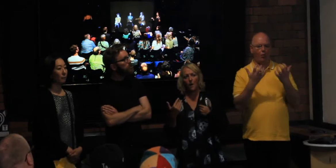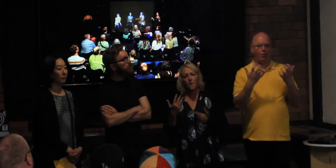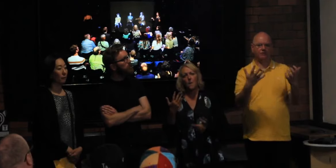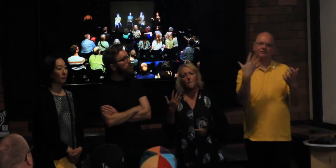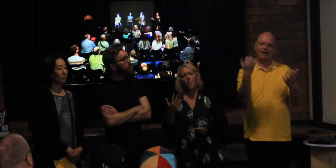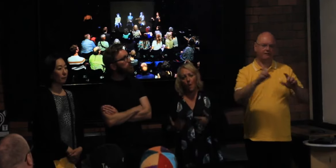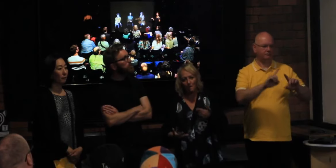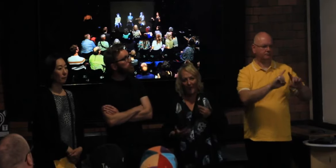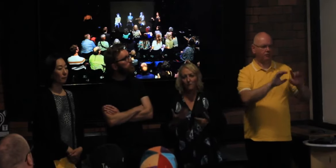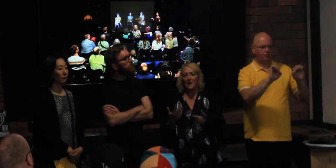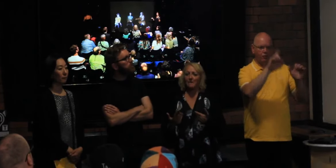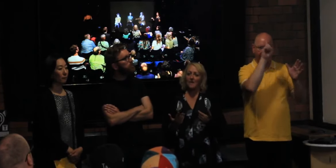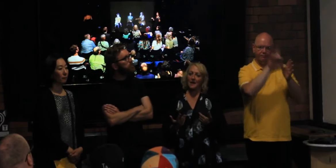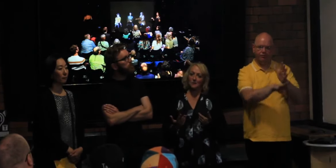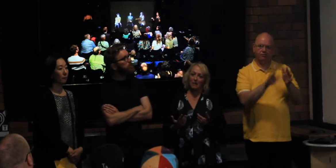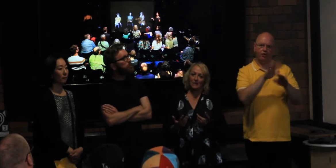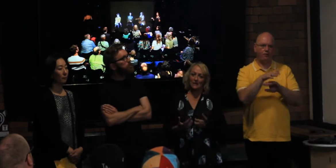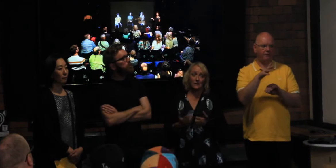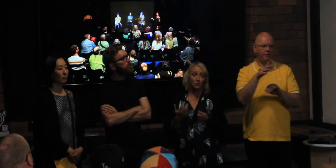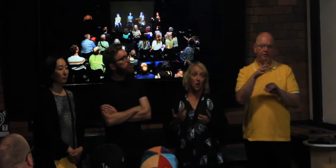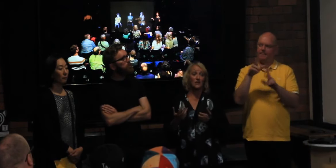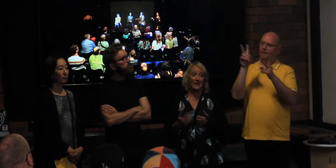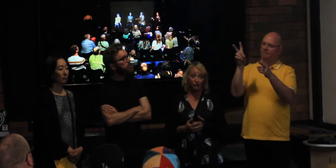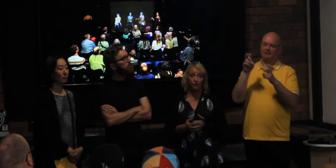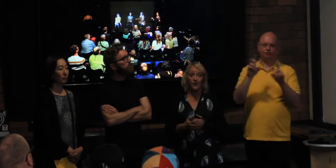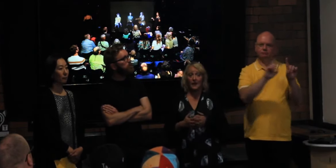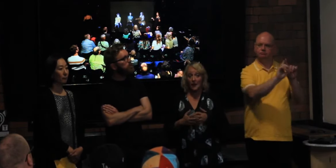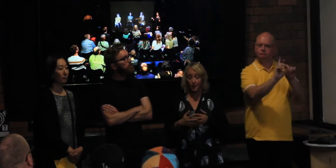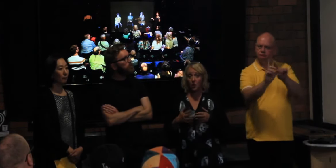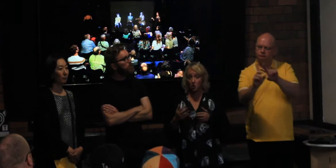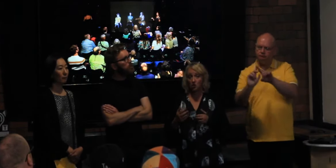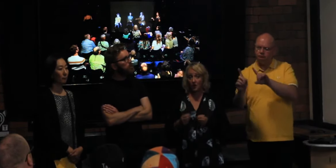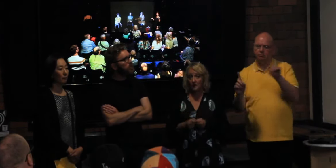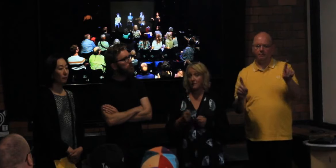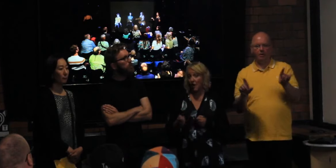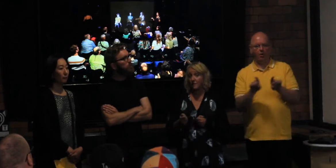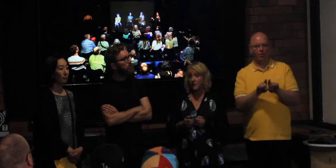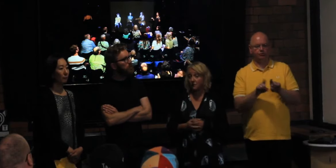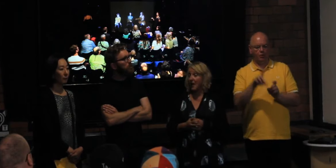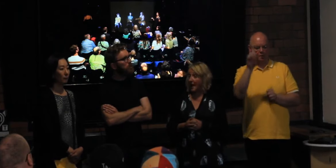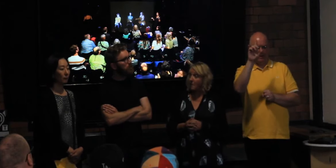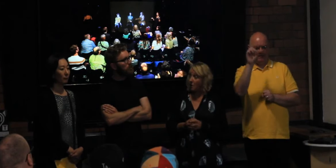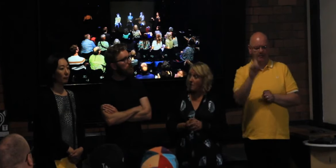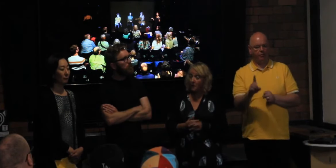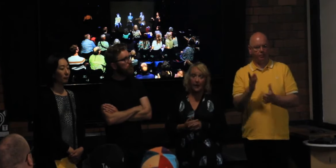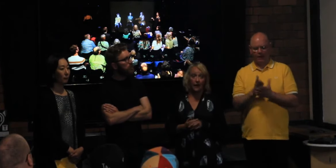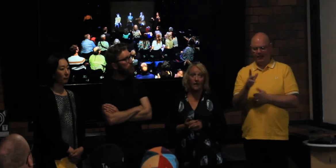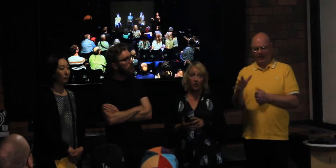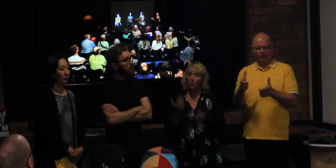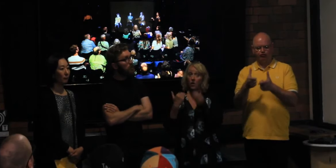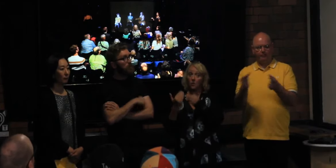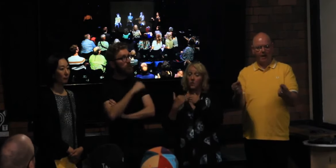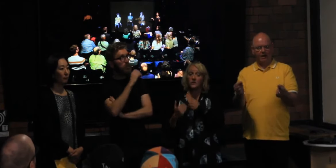work, but what may have been the experiences of those deaf hibakusha survivors of the able